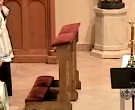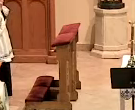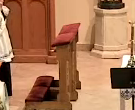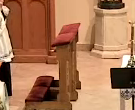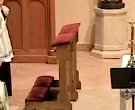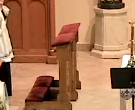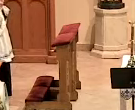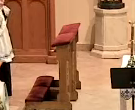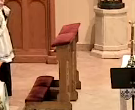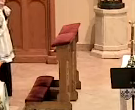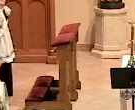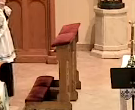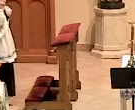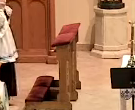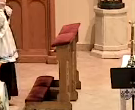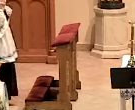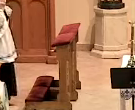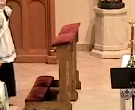anew from an